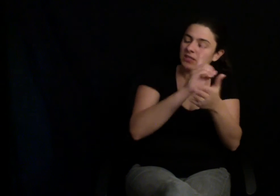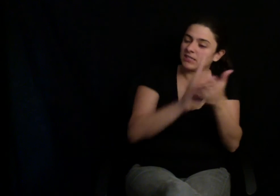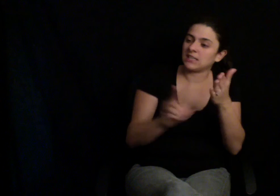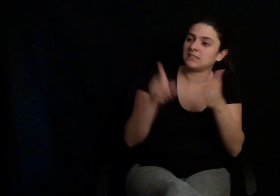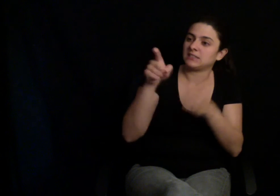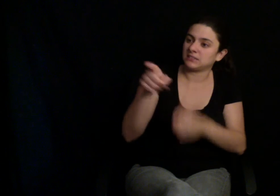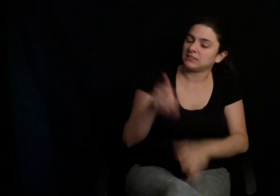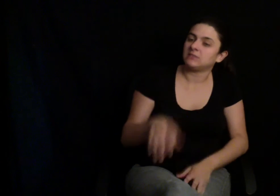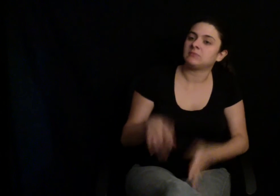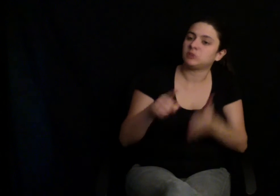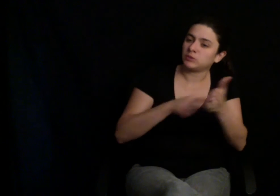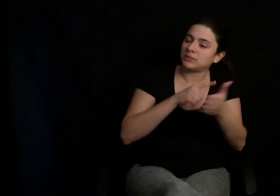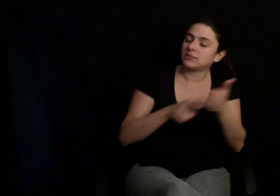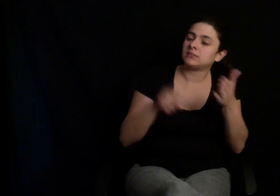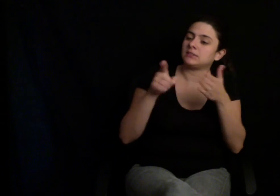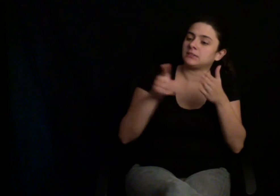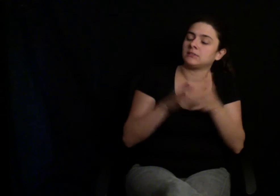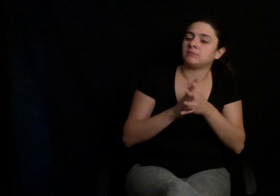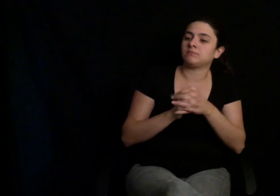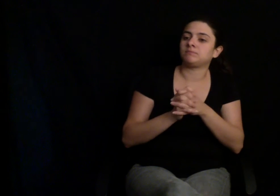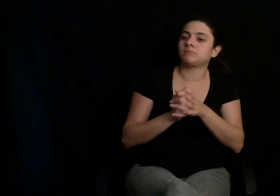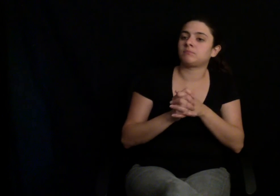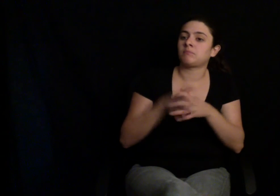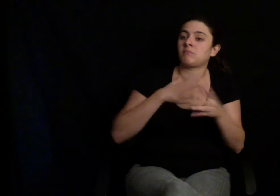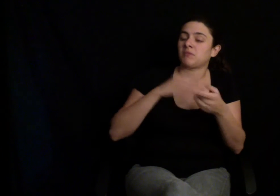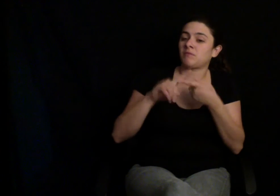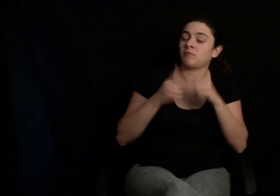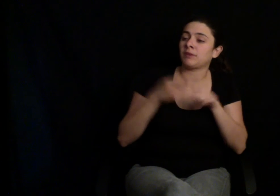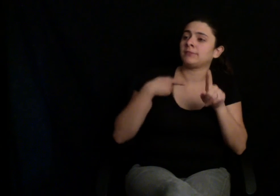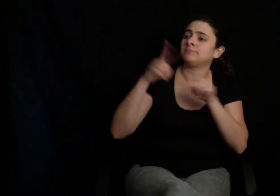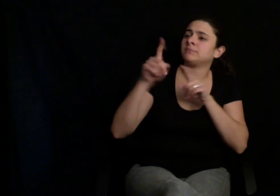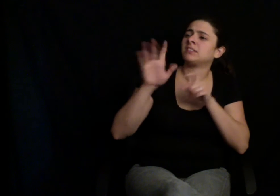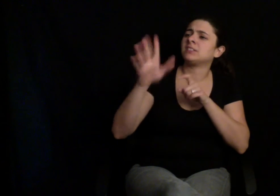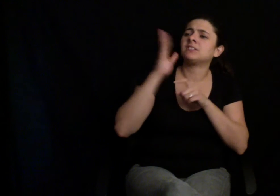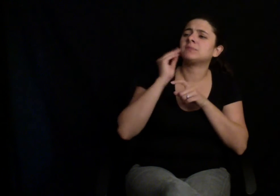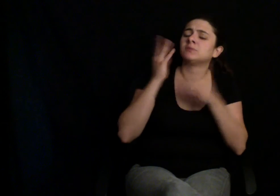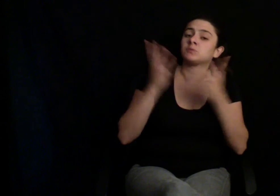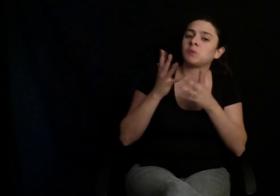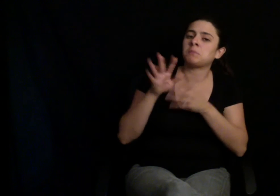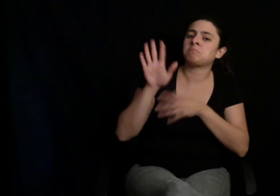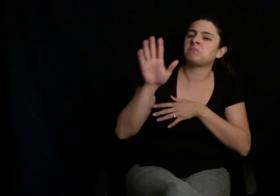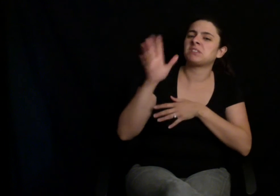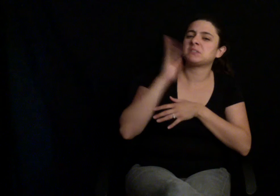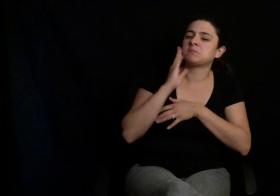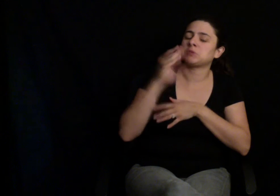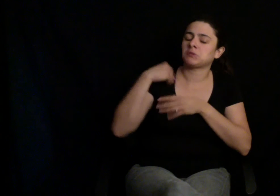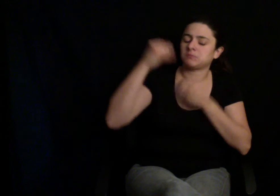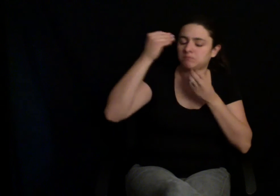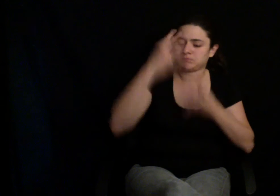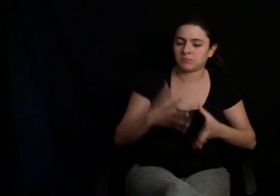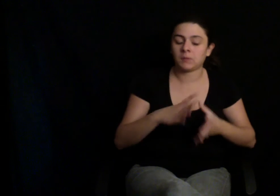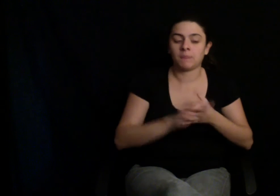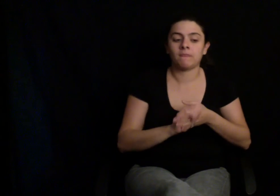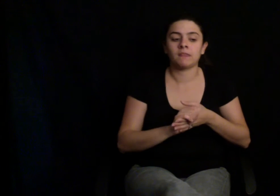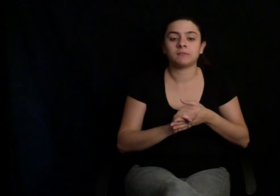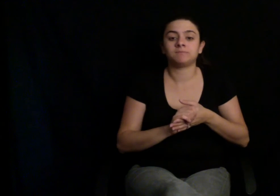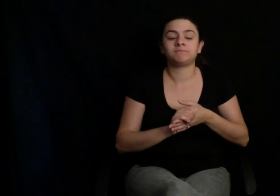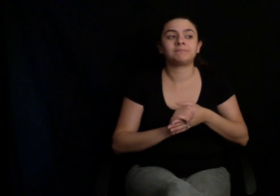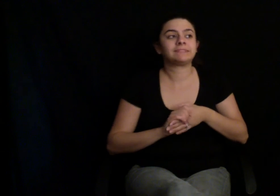asked him about it a few months ago. Oh, Jesus. Yeah, that one. It was a great experiment. Definitely took on a